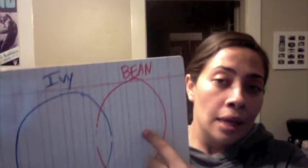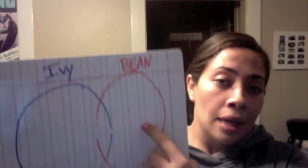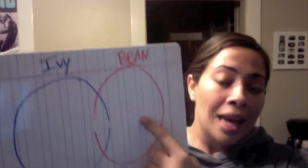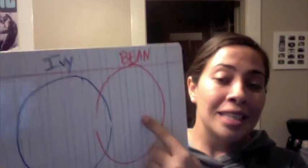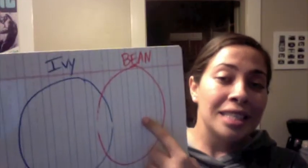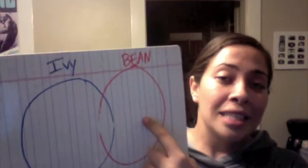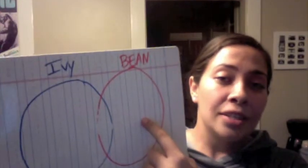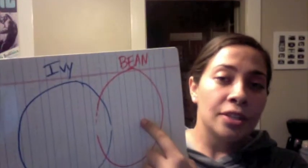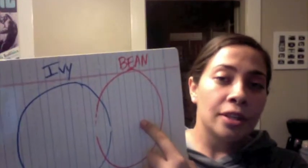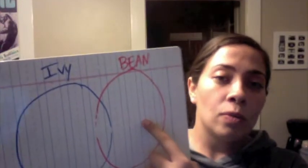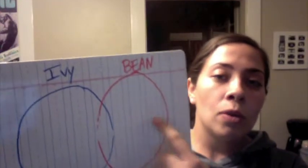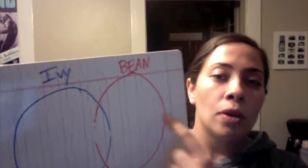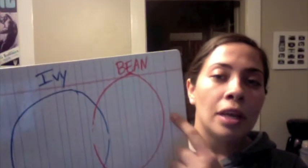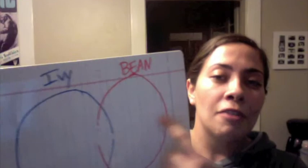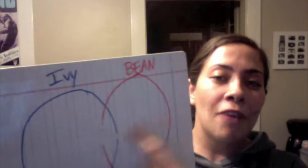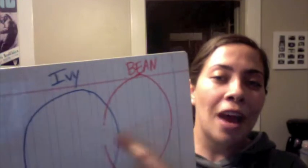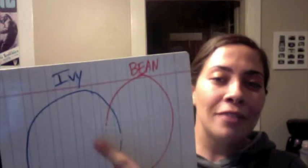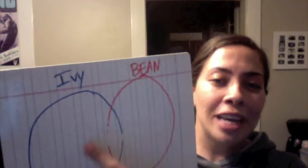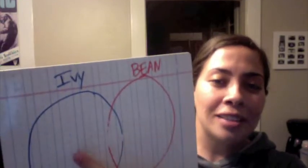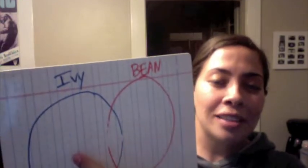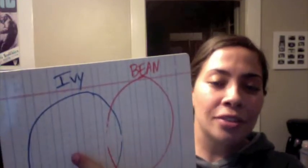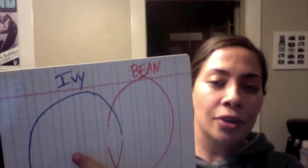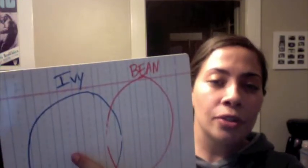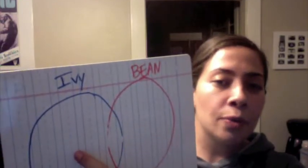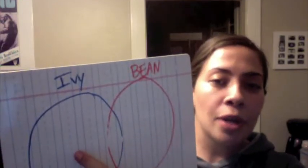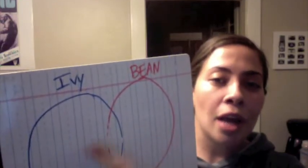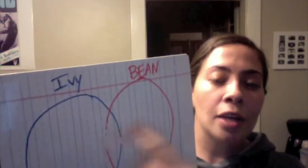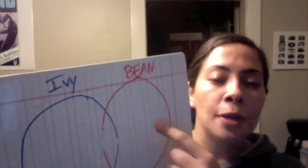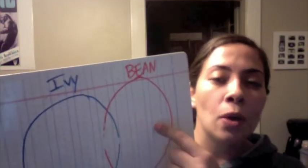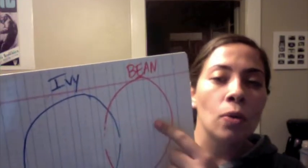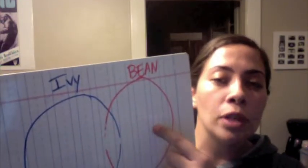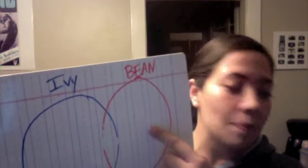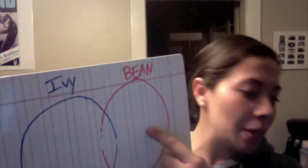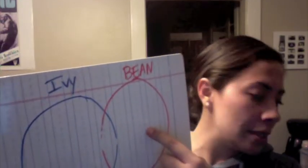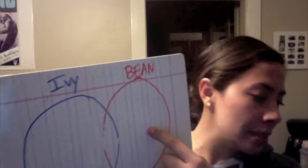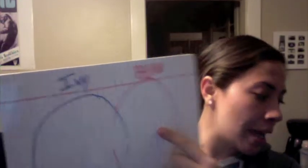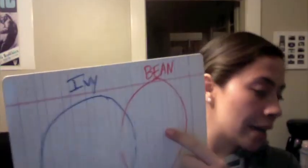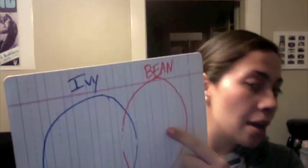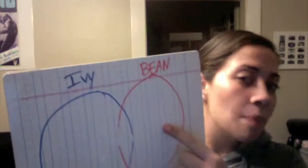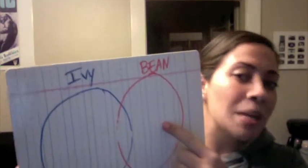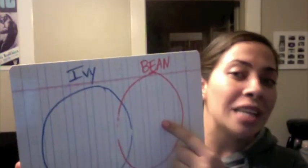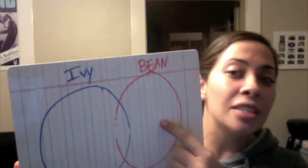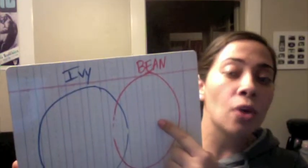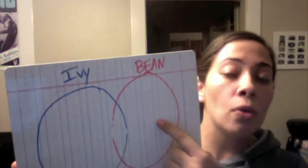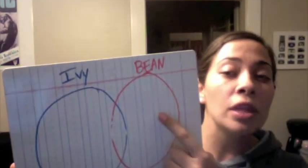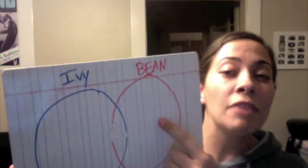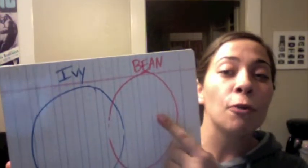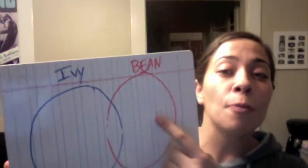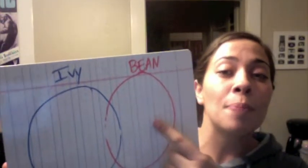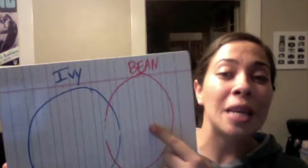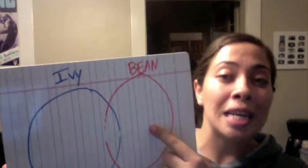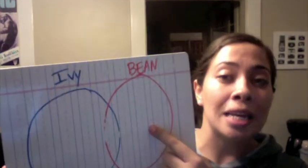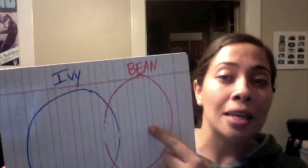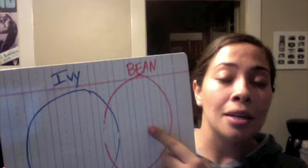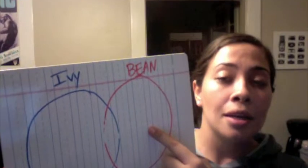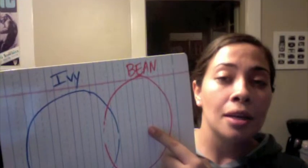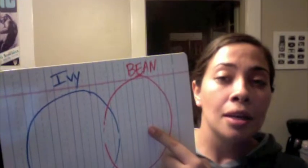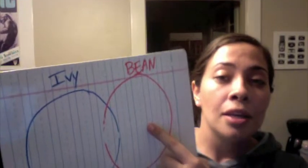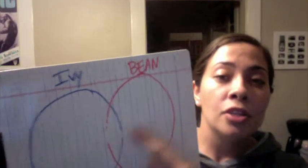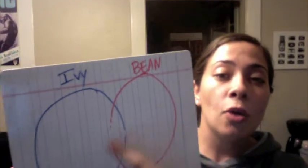has a sister. Well, if Ivy has a sister also, we're not going to put it only on Bean's side because it's only for Bean. So whatever